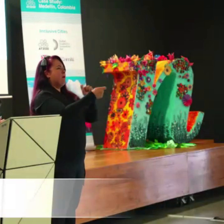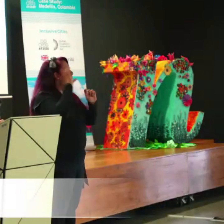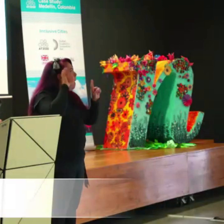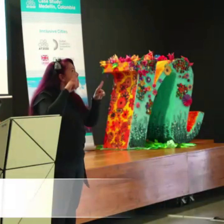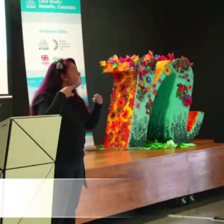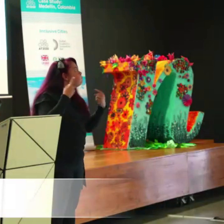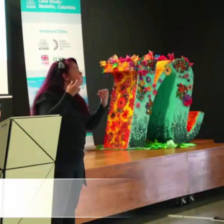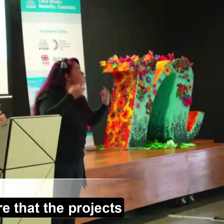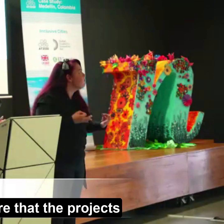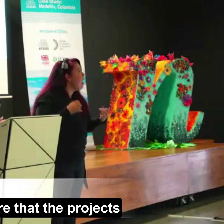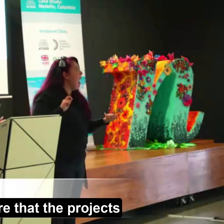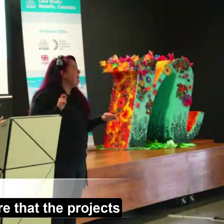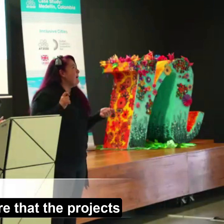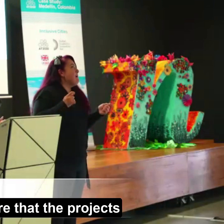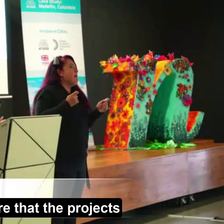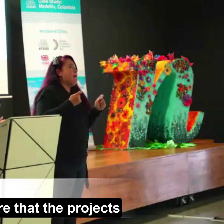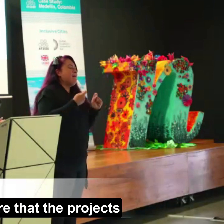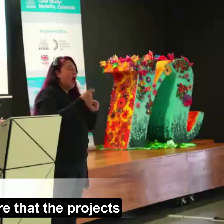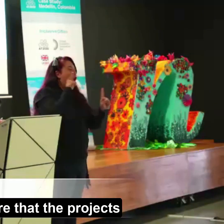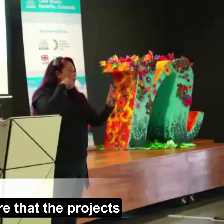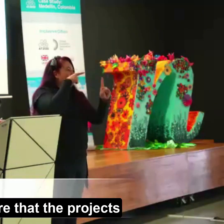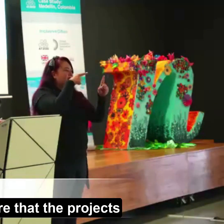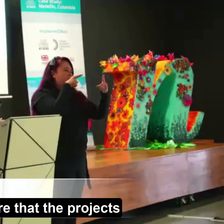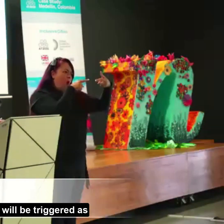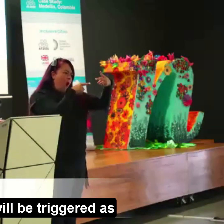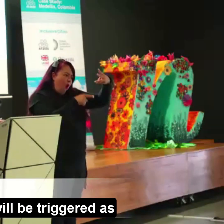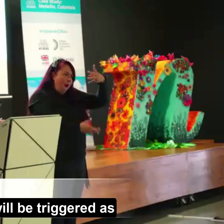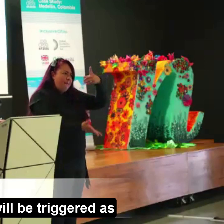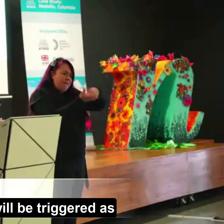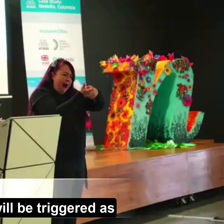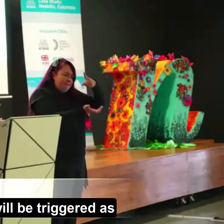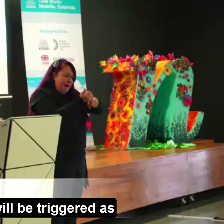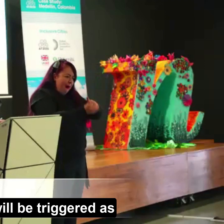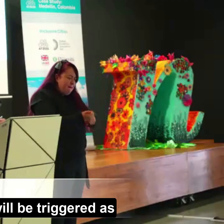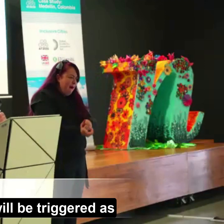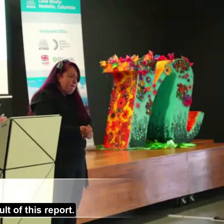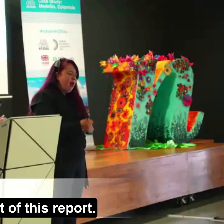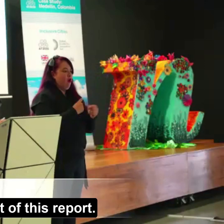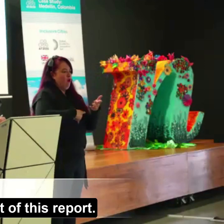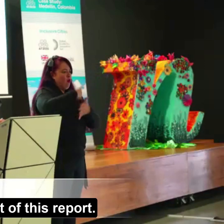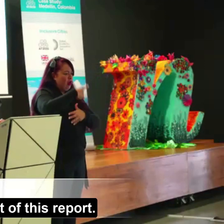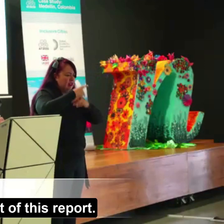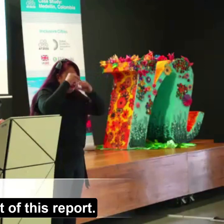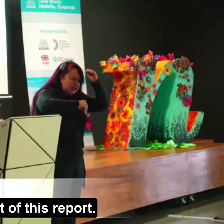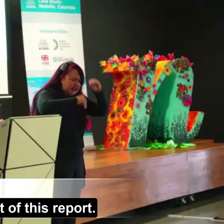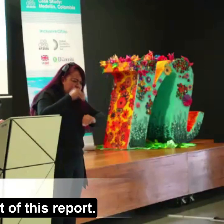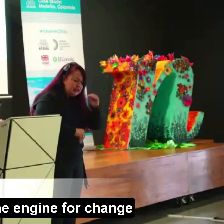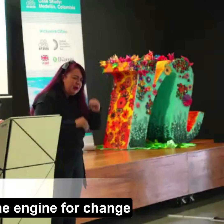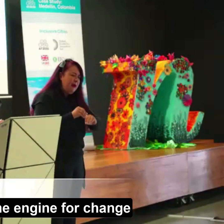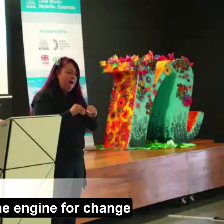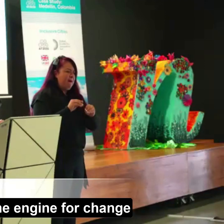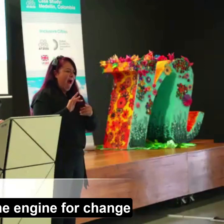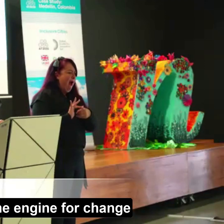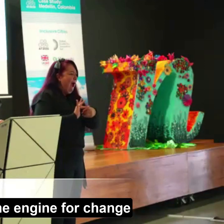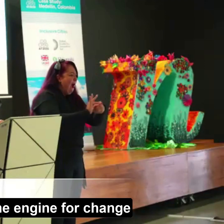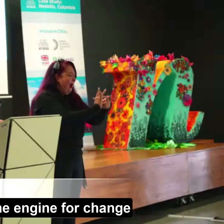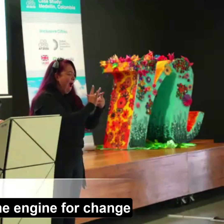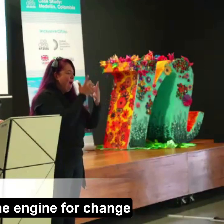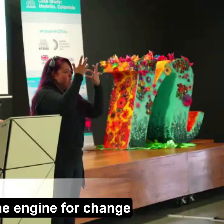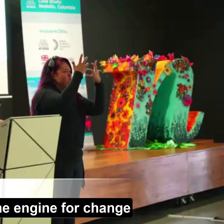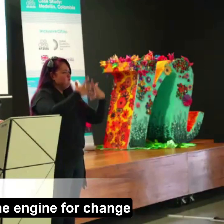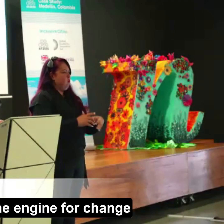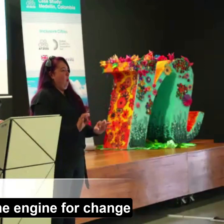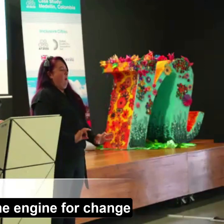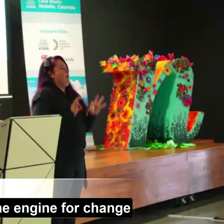forward, making sure that the projects that now will be triggered as a result of this report, we will